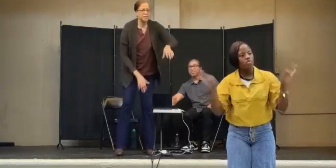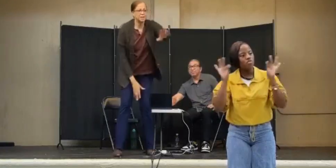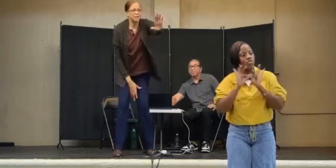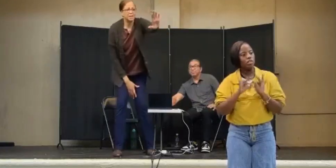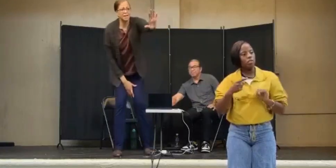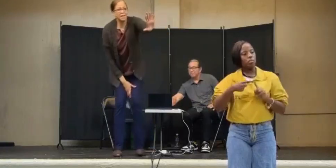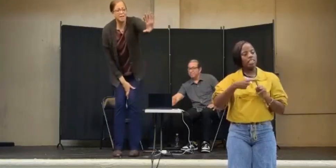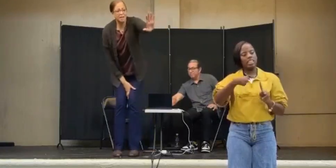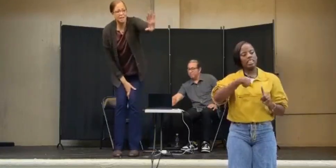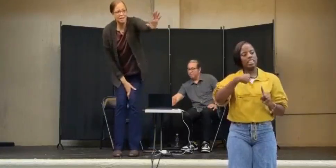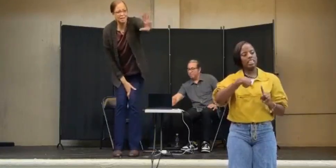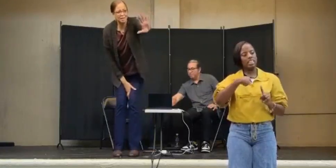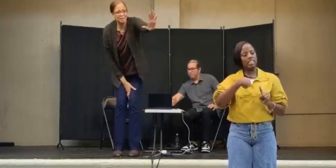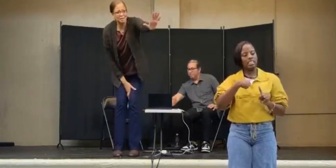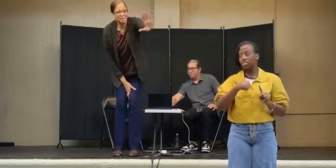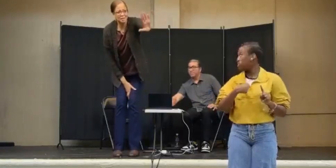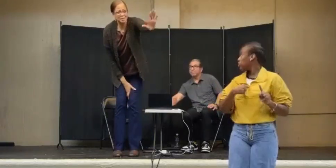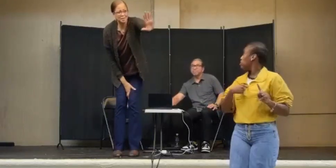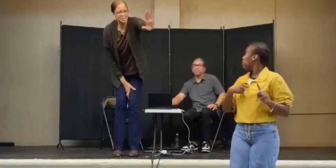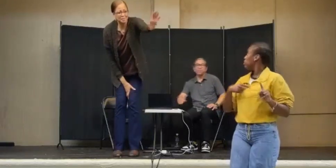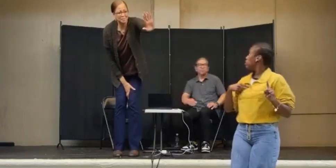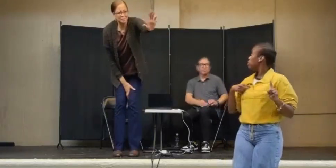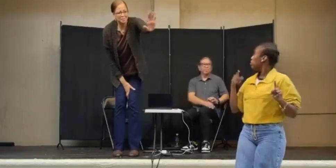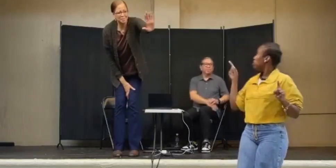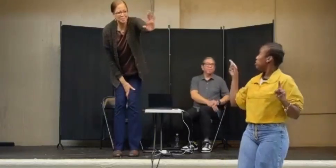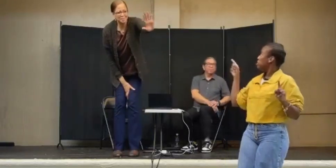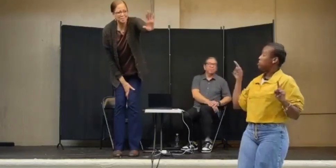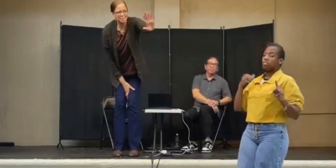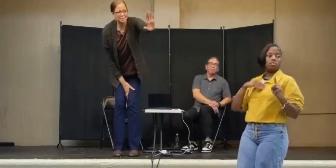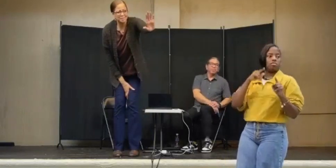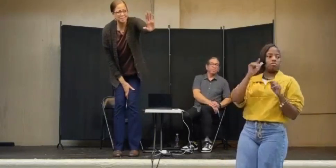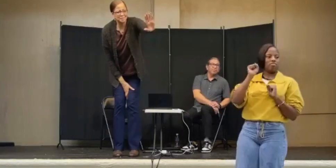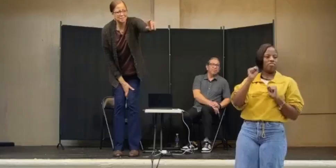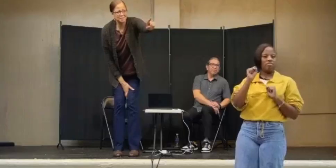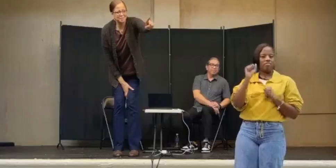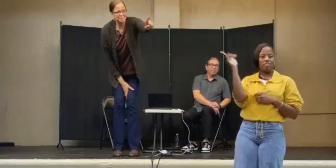that human connection, you know.